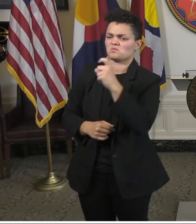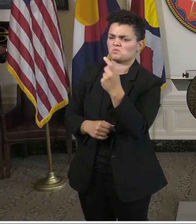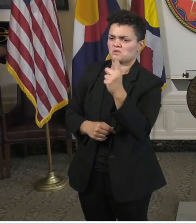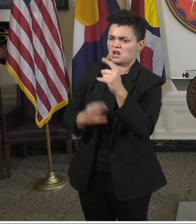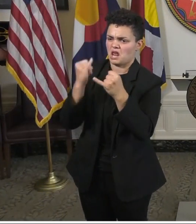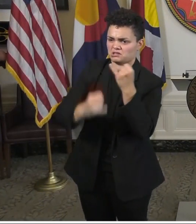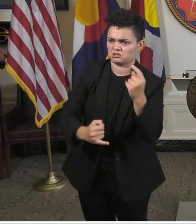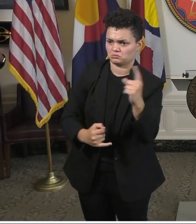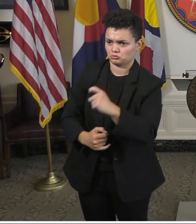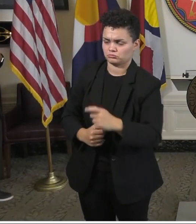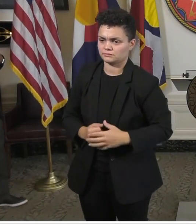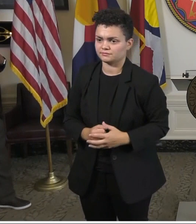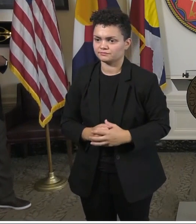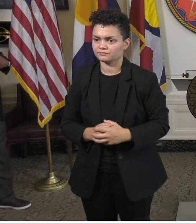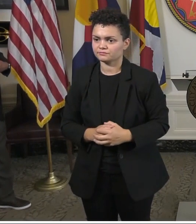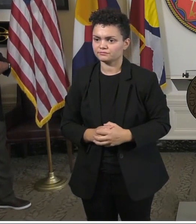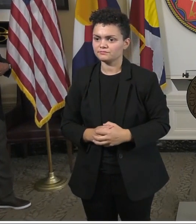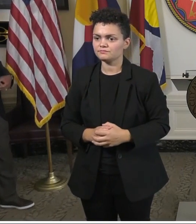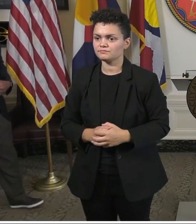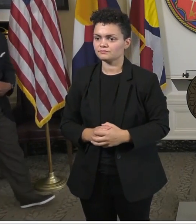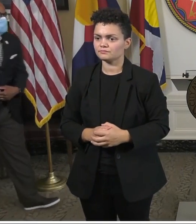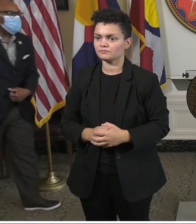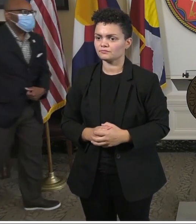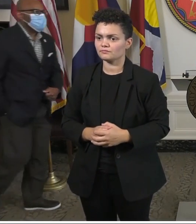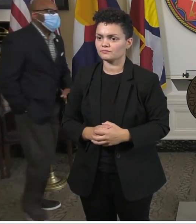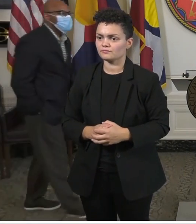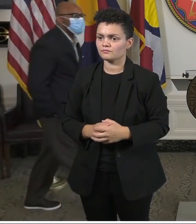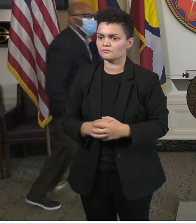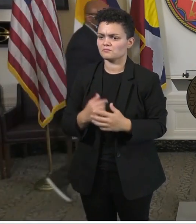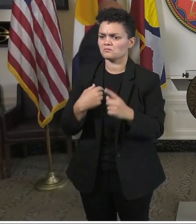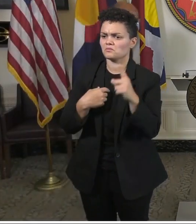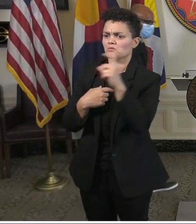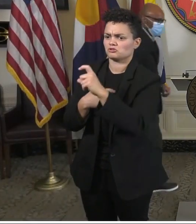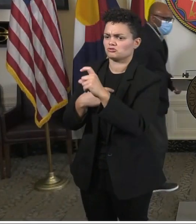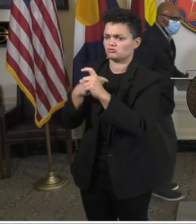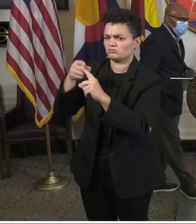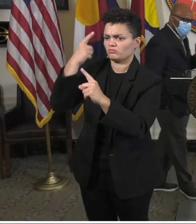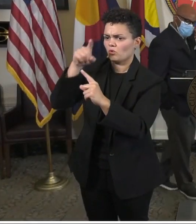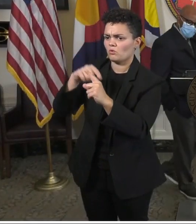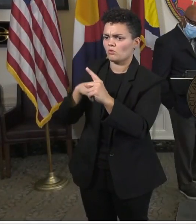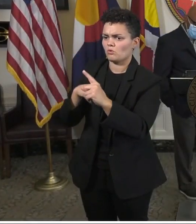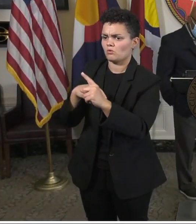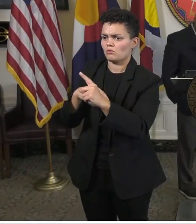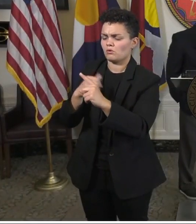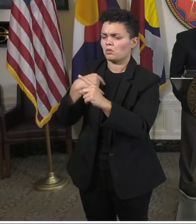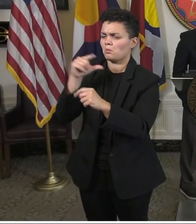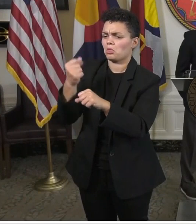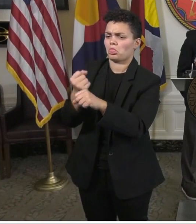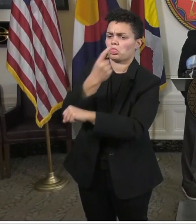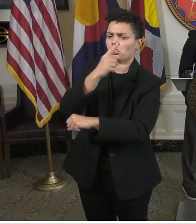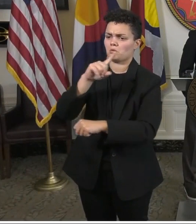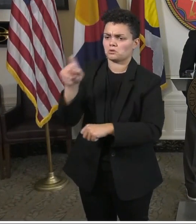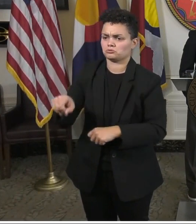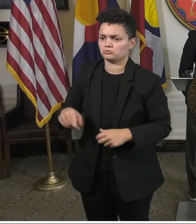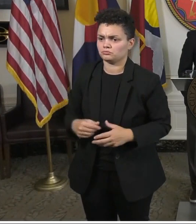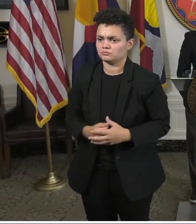I have an off-topic, if the mayor would. I'm sorry? She said she has an off-topic question.